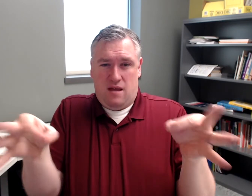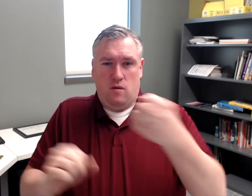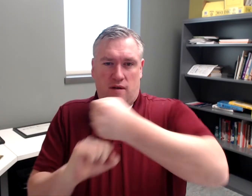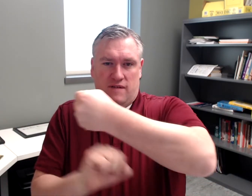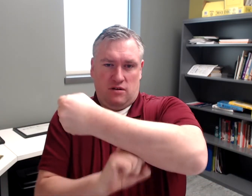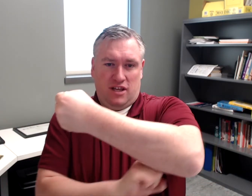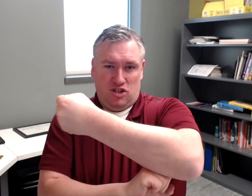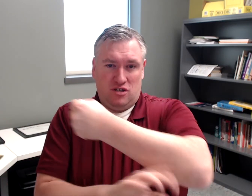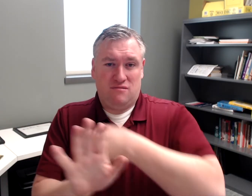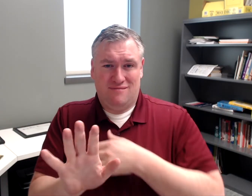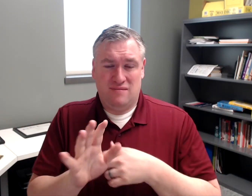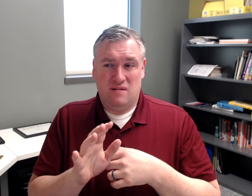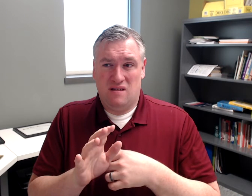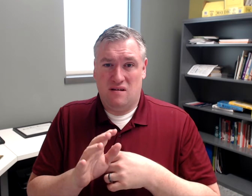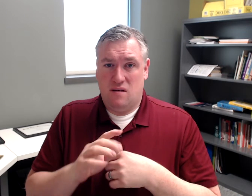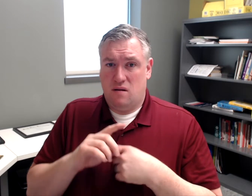strong linguistic foundation.